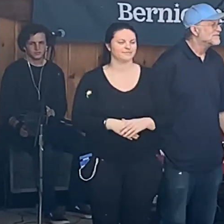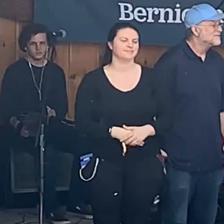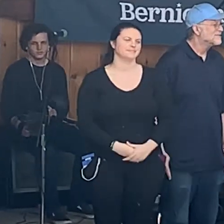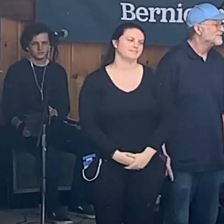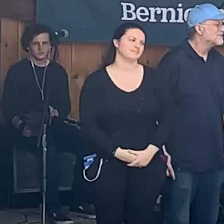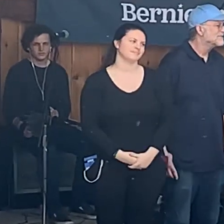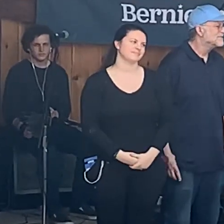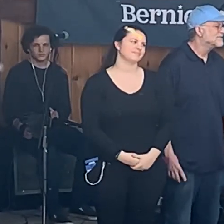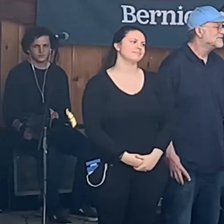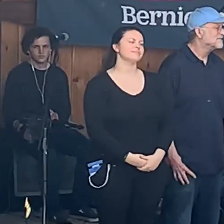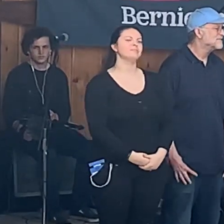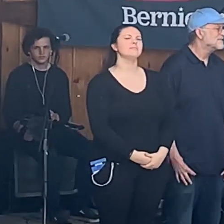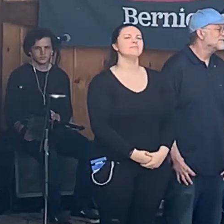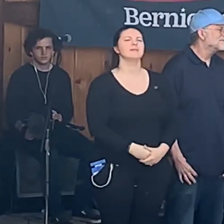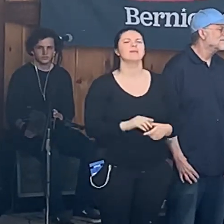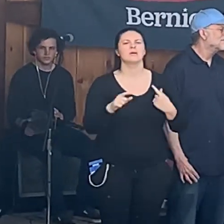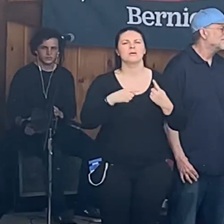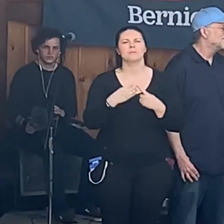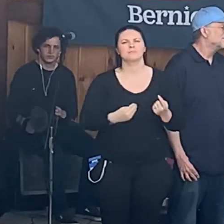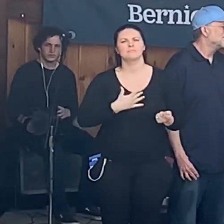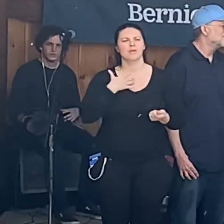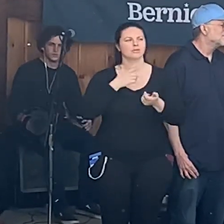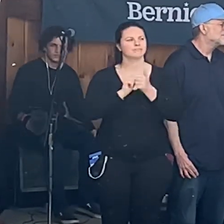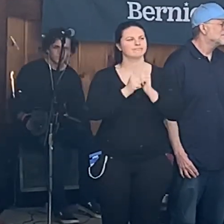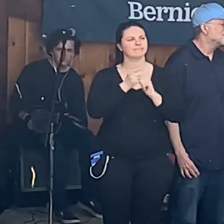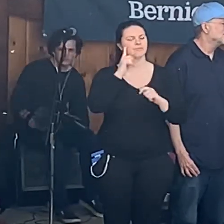You know, when Bernie ran for president the